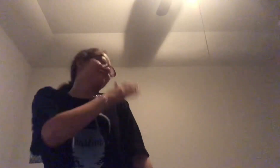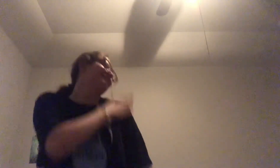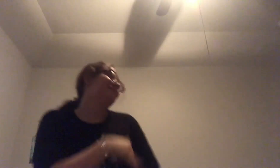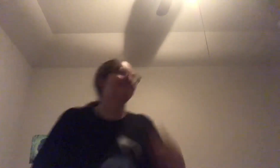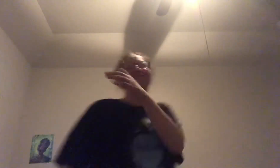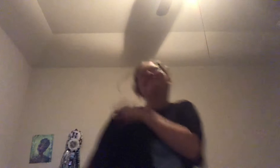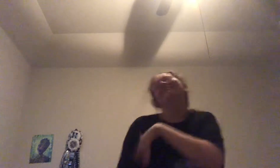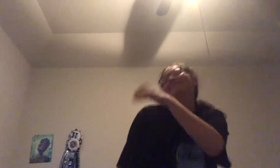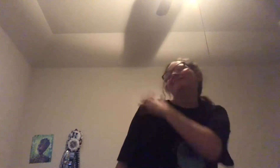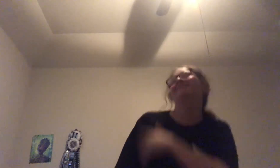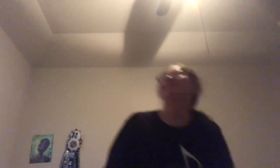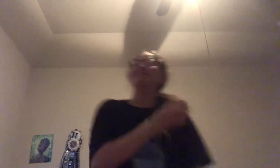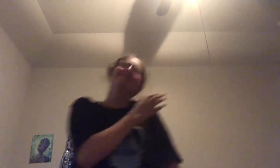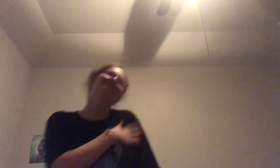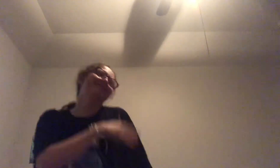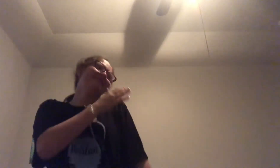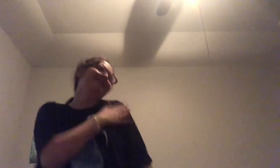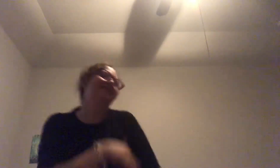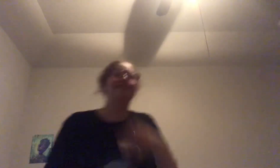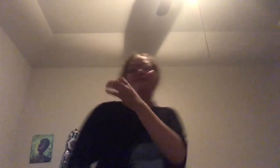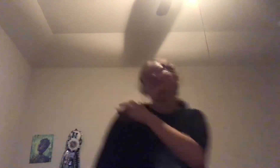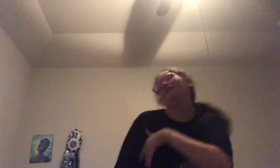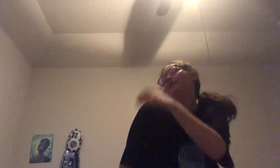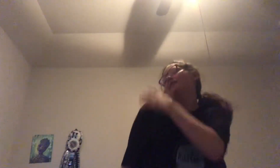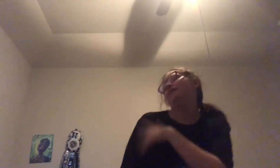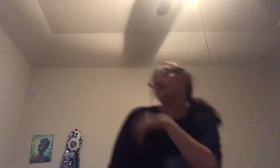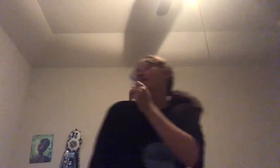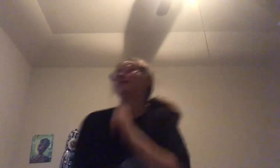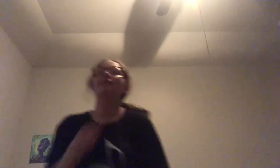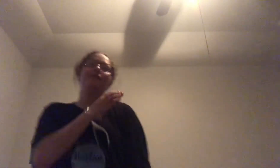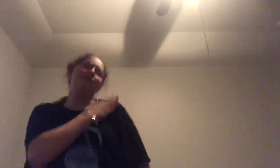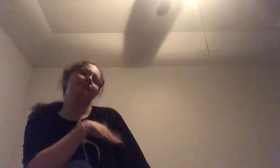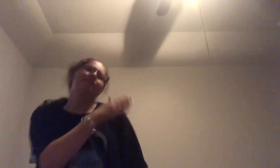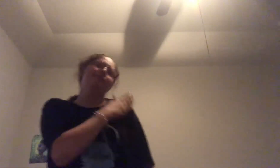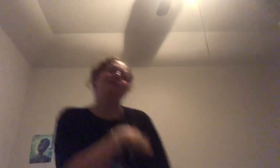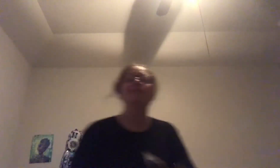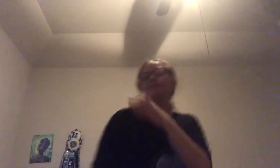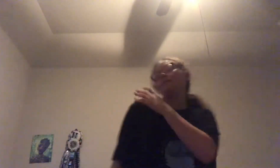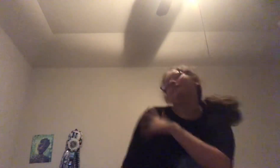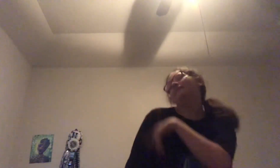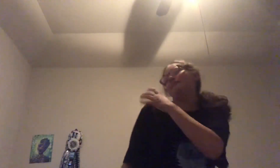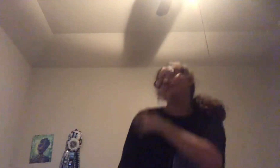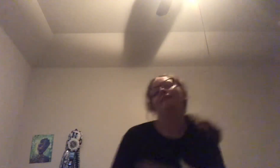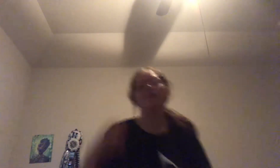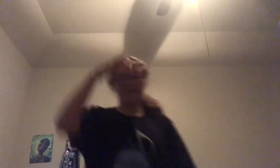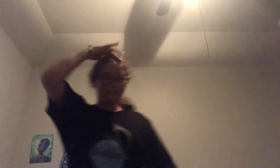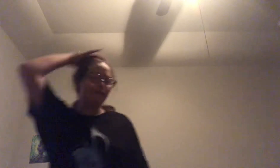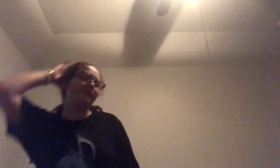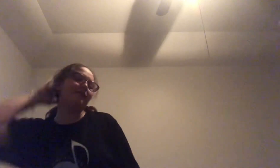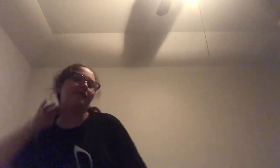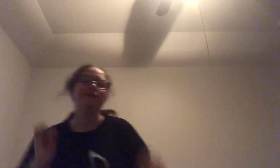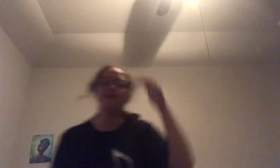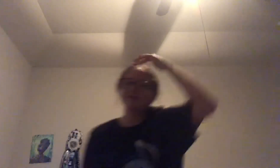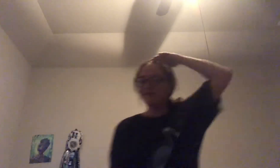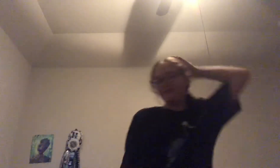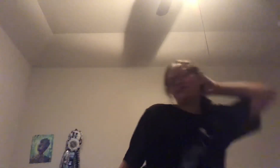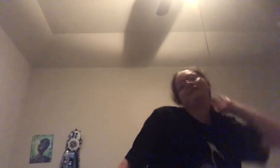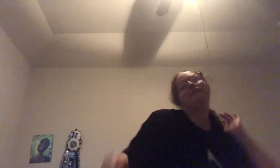Michelle fights for that white gold This one for them hood girls Them good girls straight masterpieces Snilin',